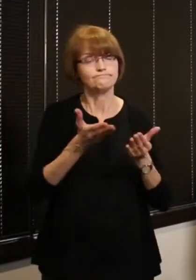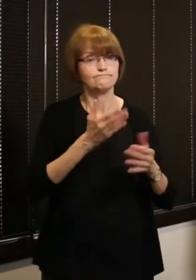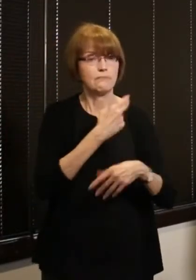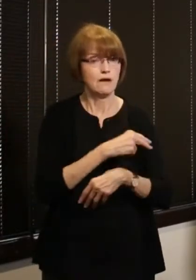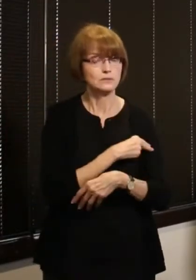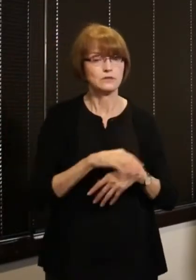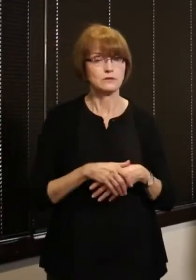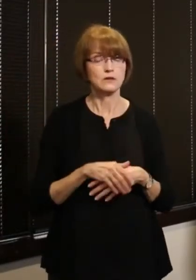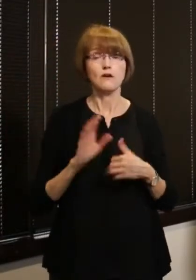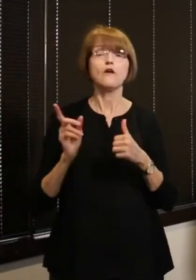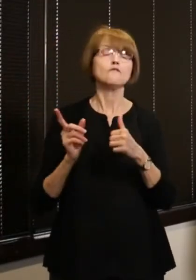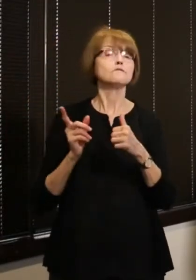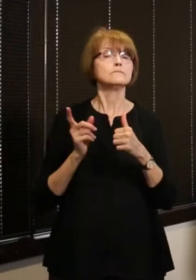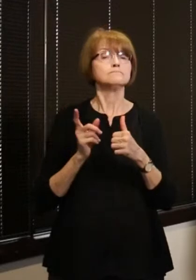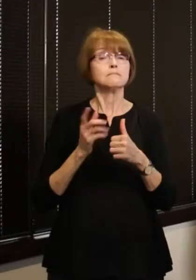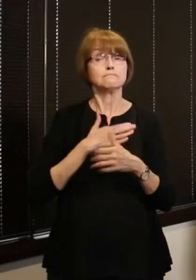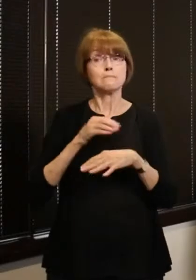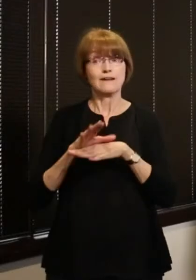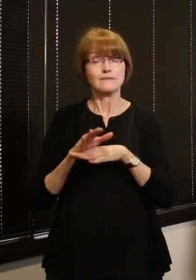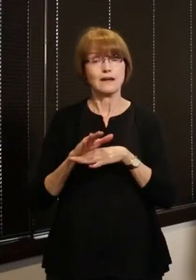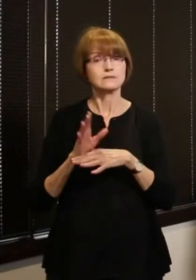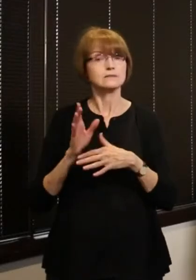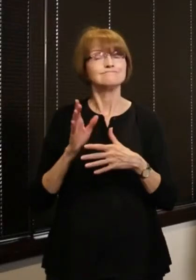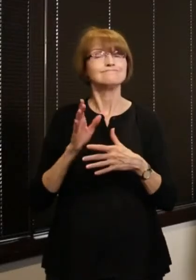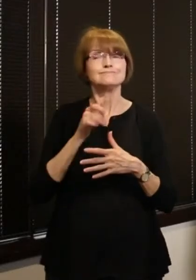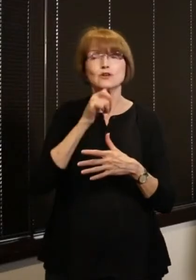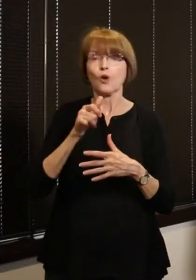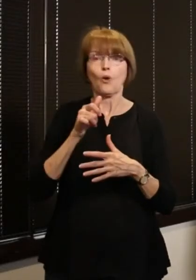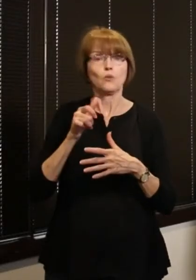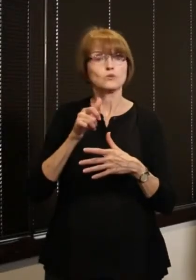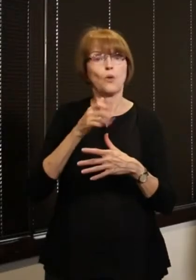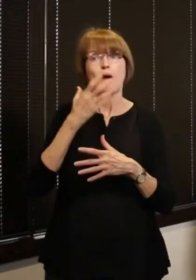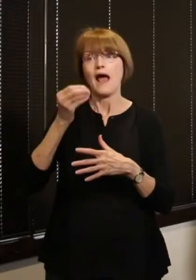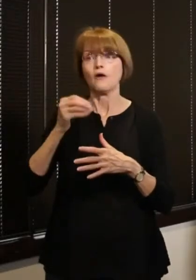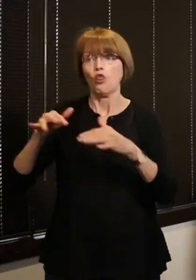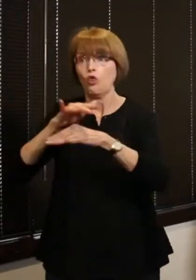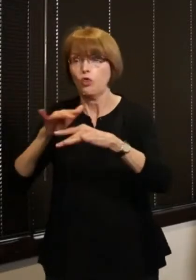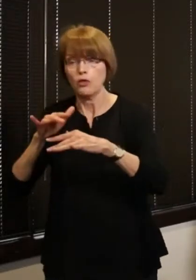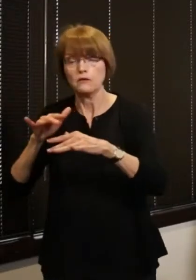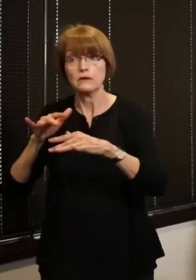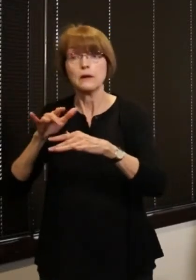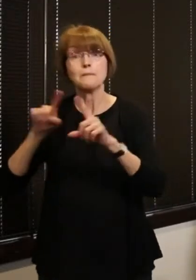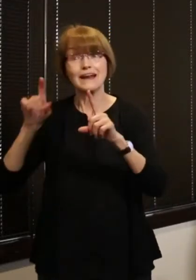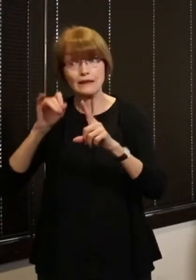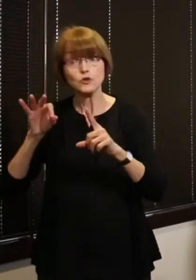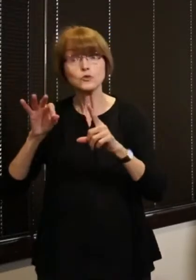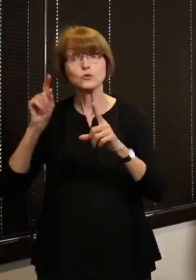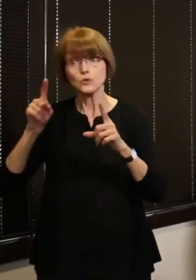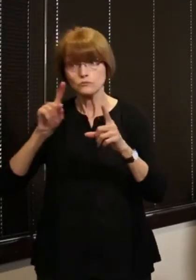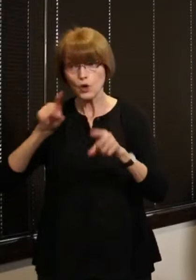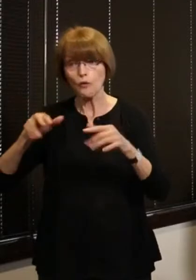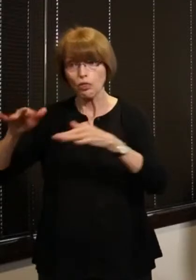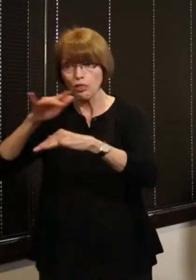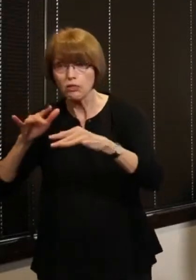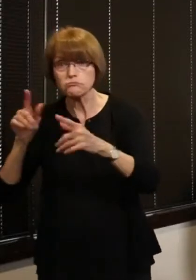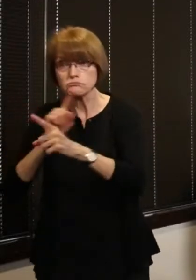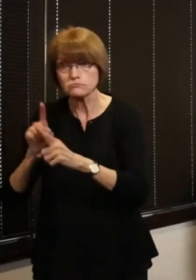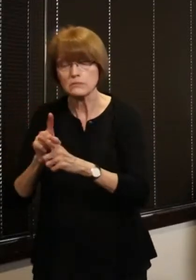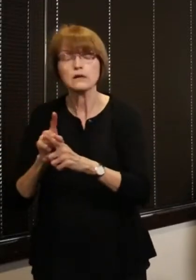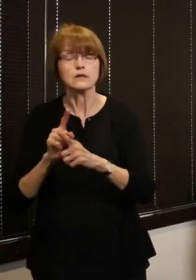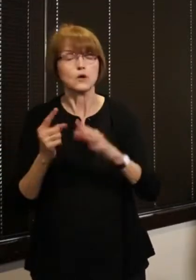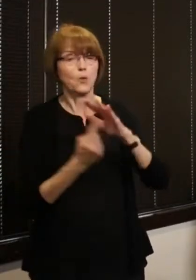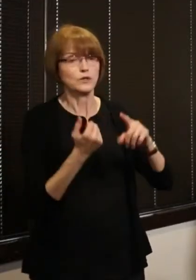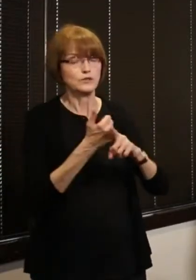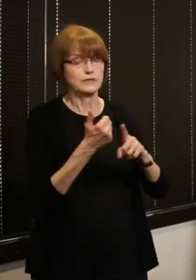that position, it's prudent to quarantine yourself. Have you seen any additional data